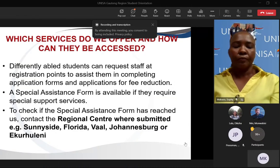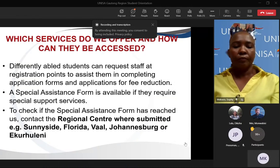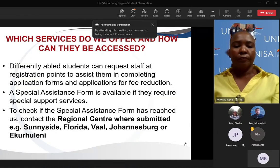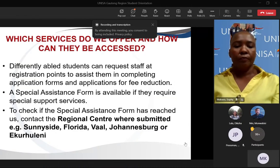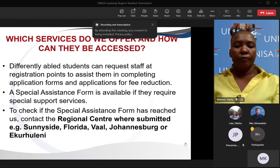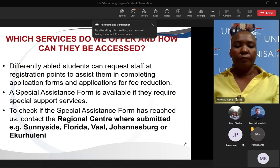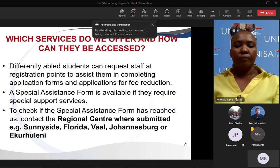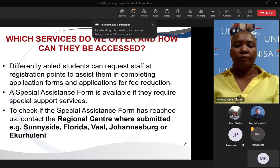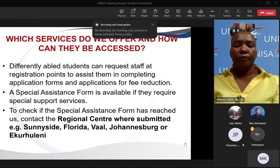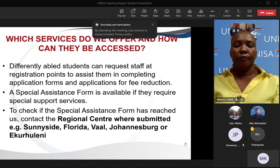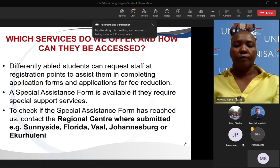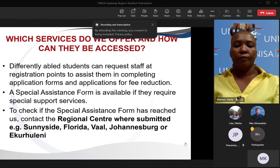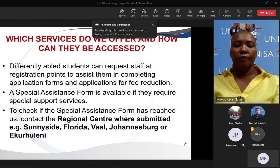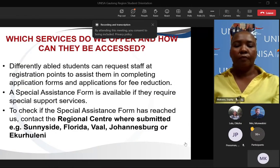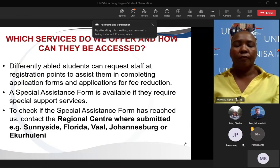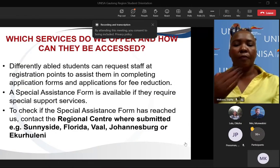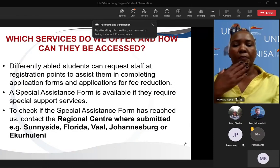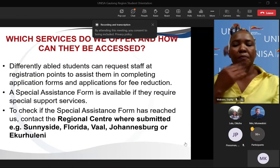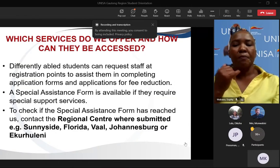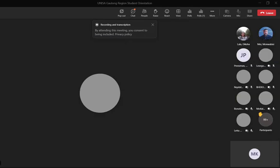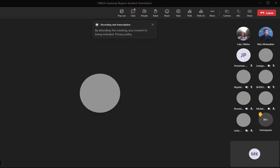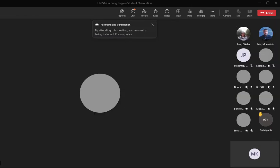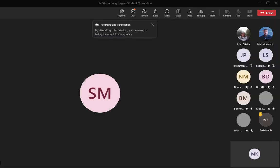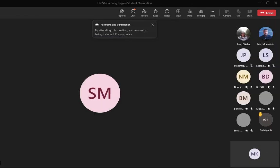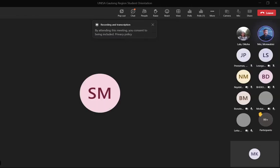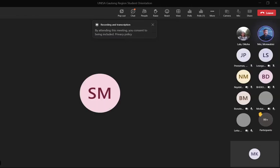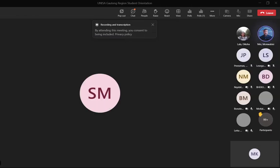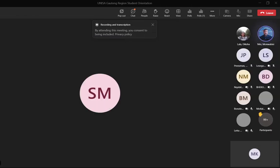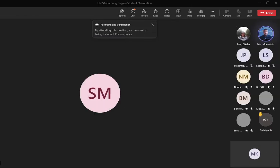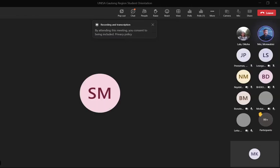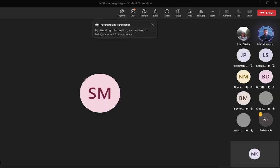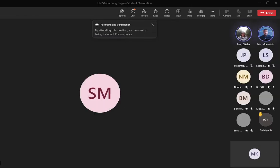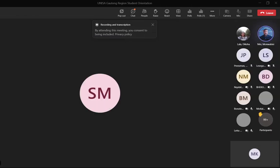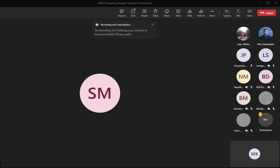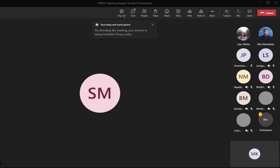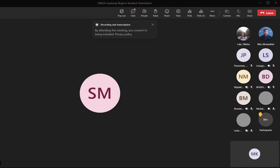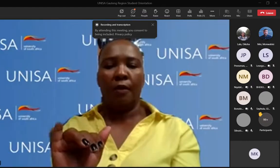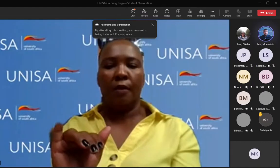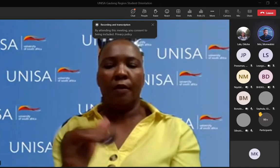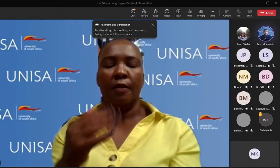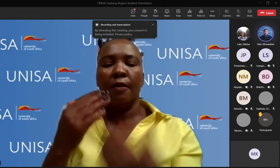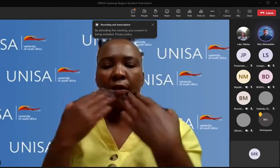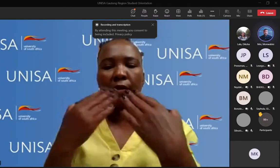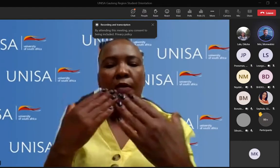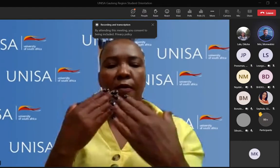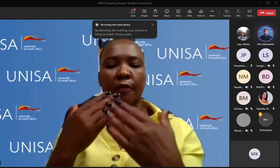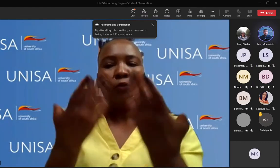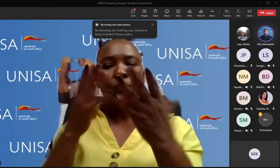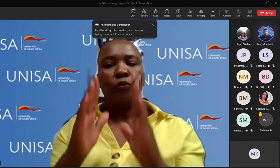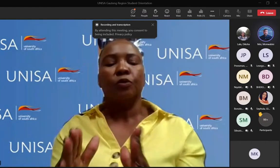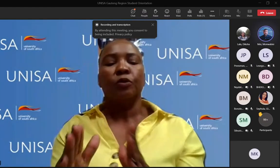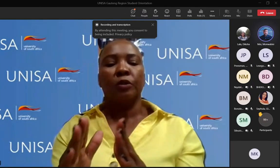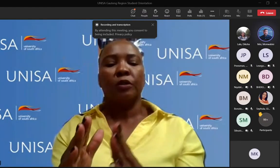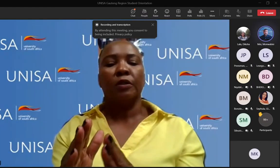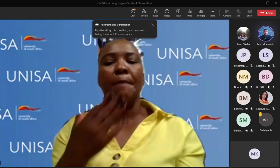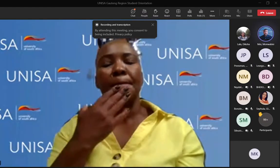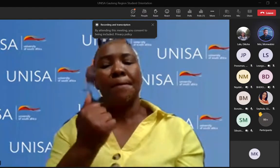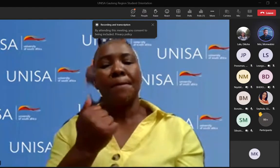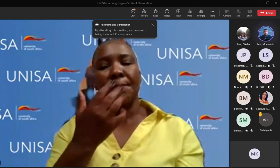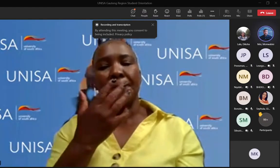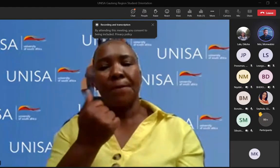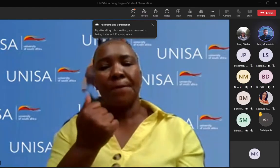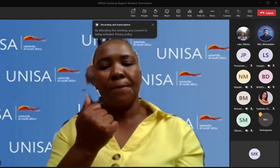teacher can you please pause the video oh thank you uh fellow students uh please please